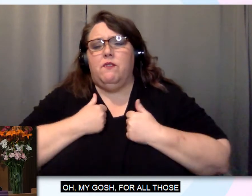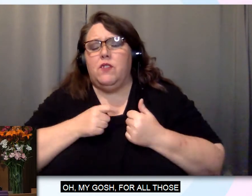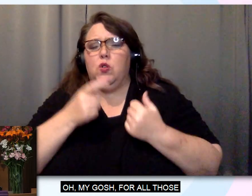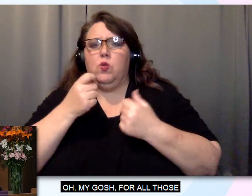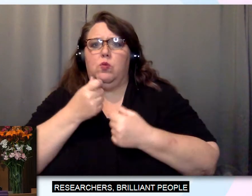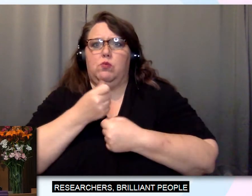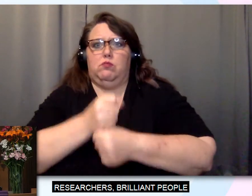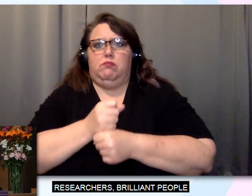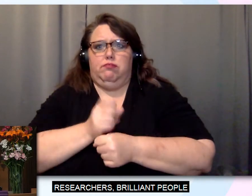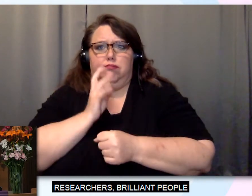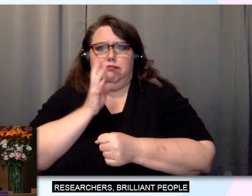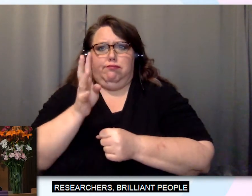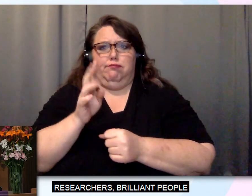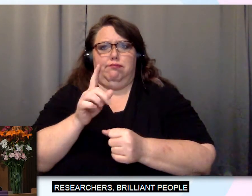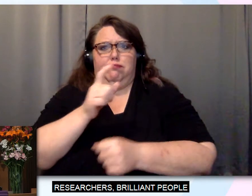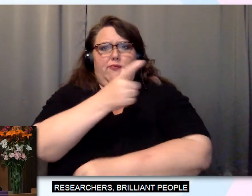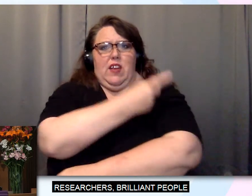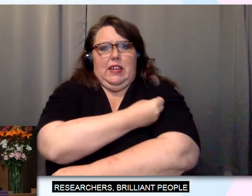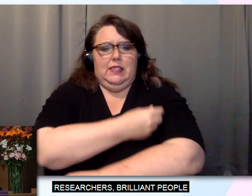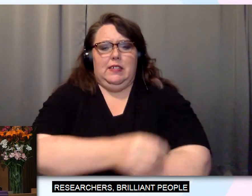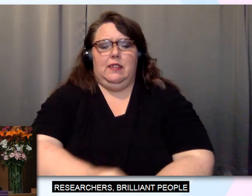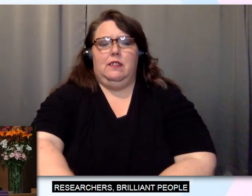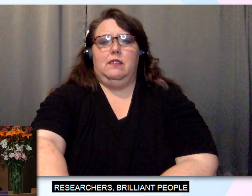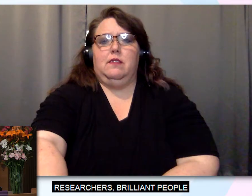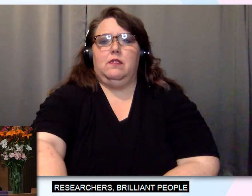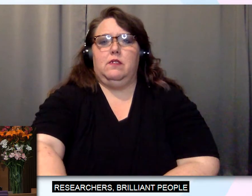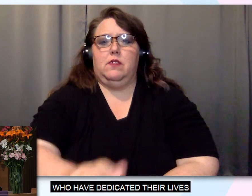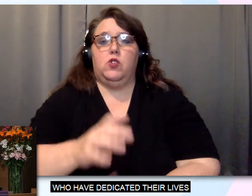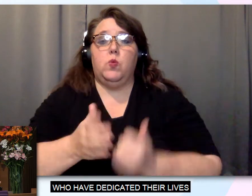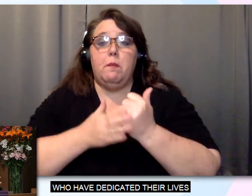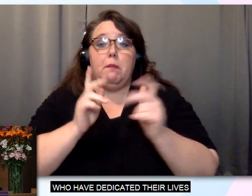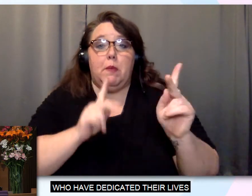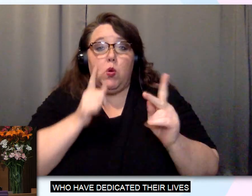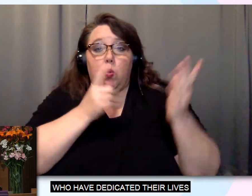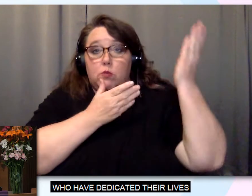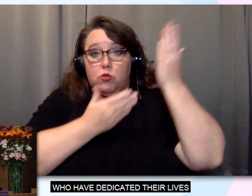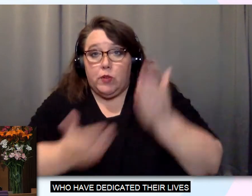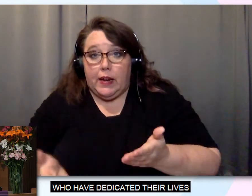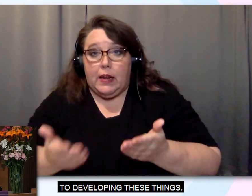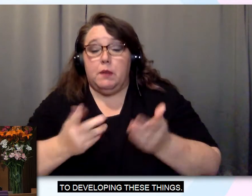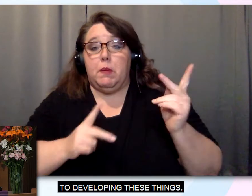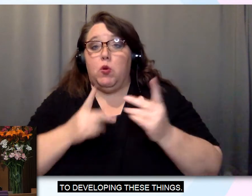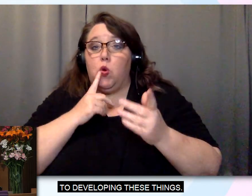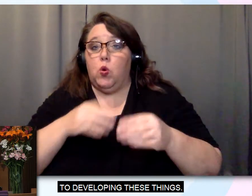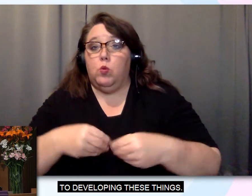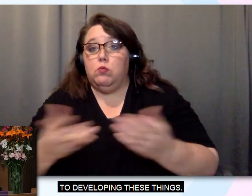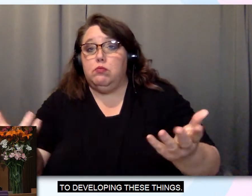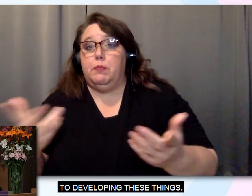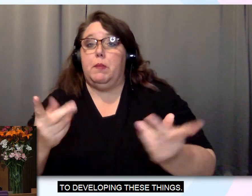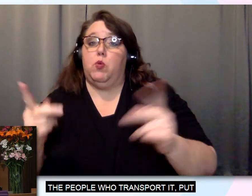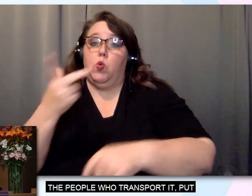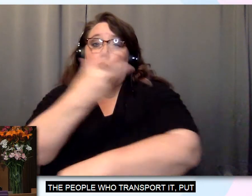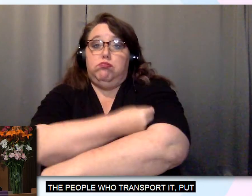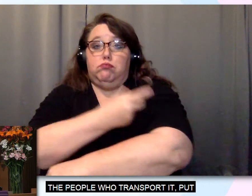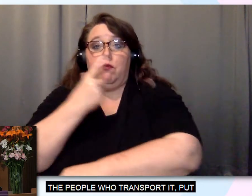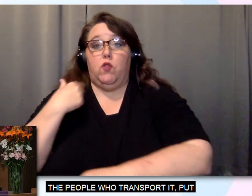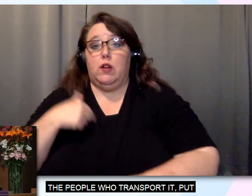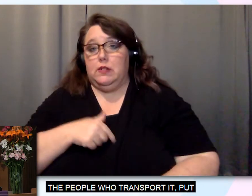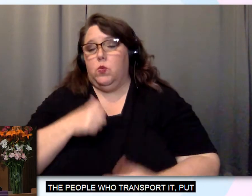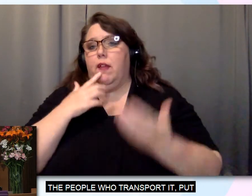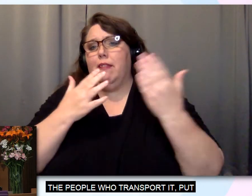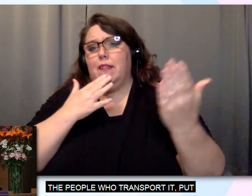dedicated their lives to creating these things to help the people who transport it, the people who dispense it and put it in our